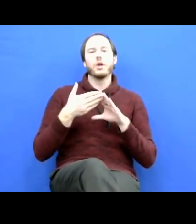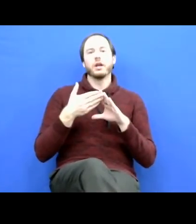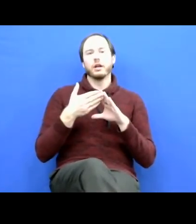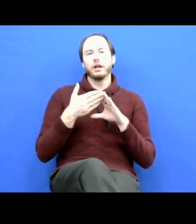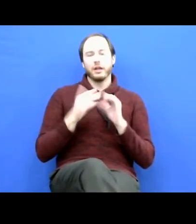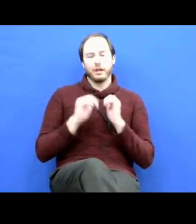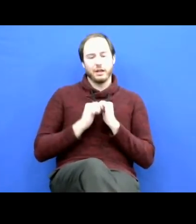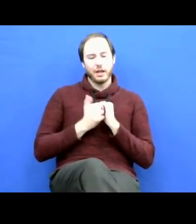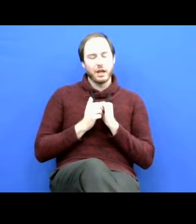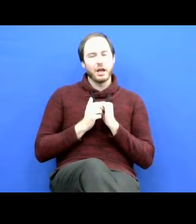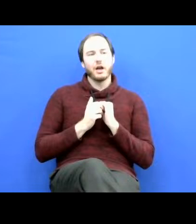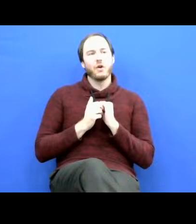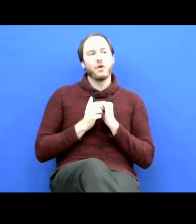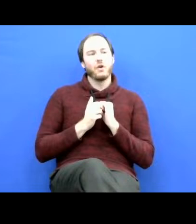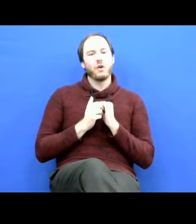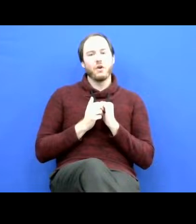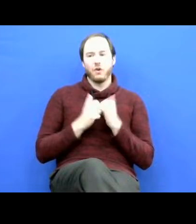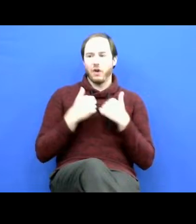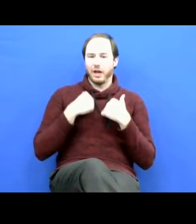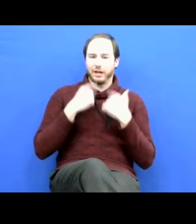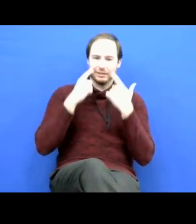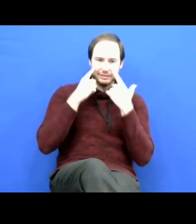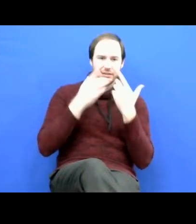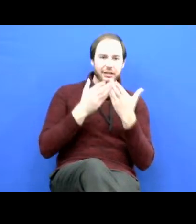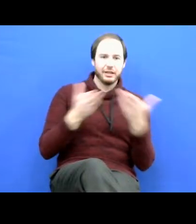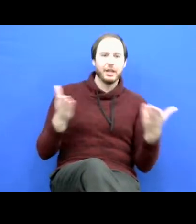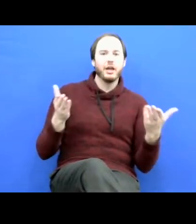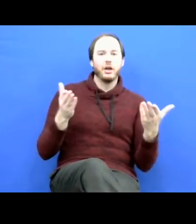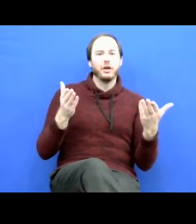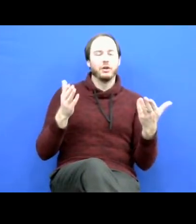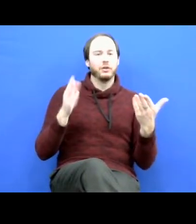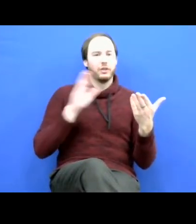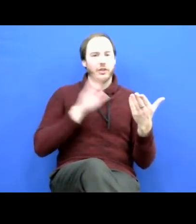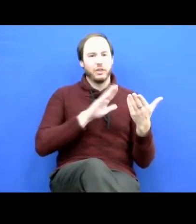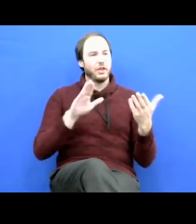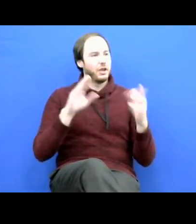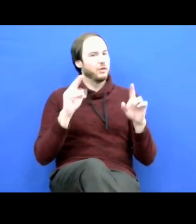the way that I see them and how they approach